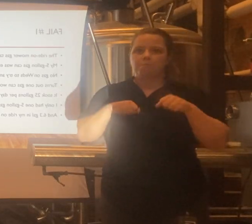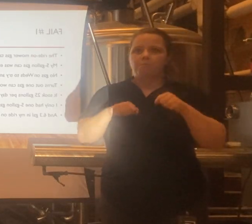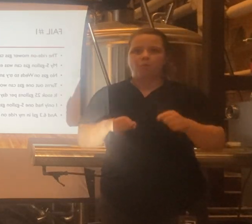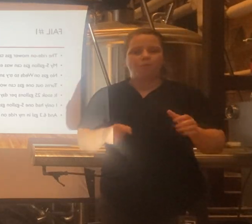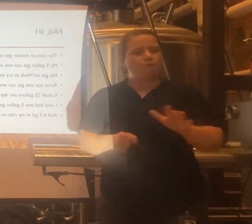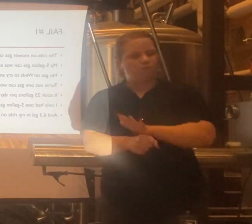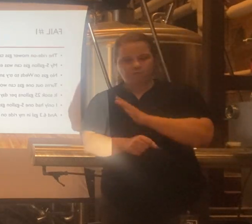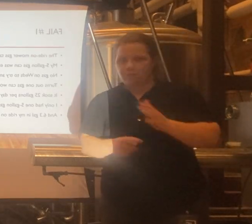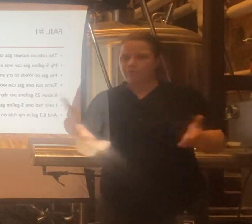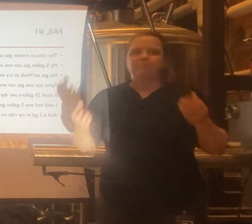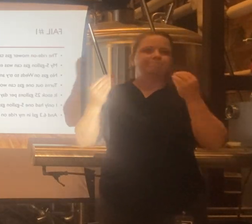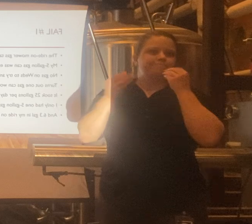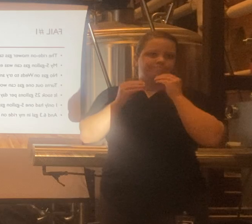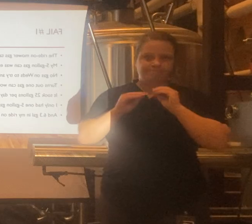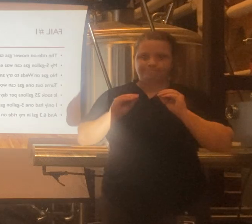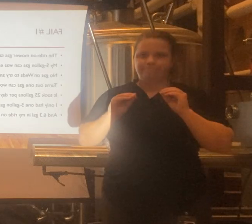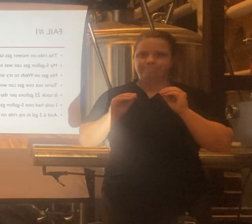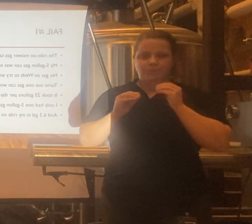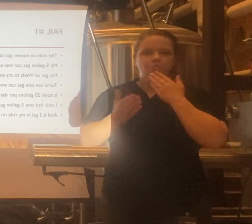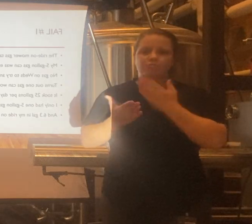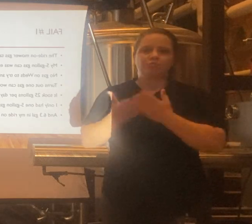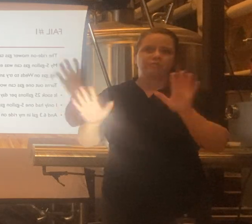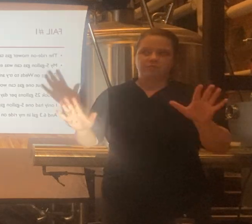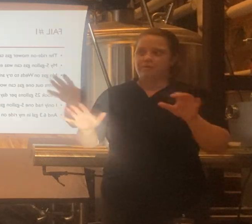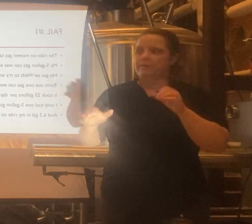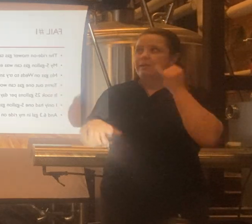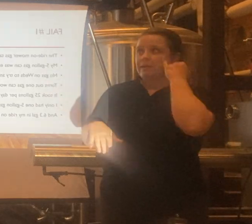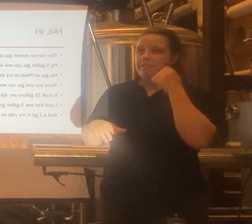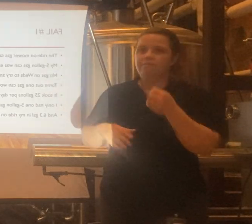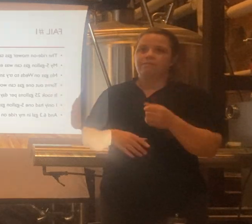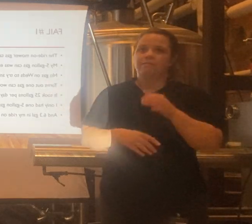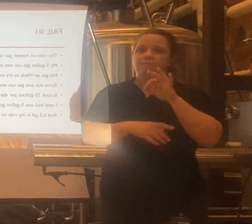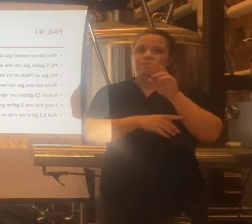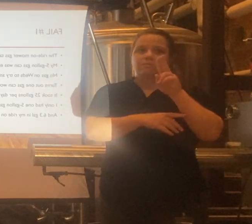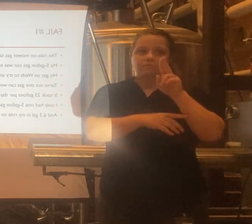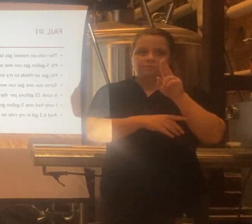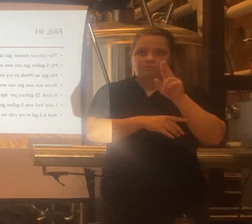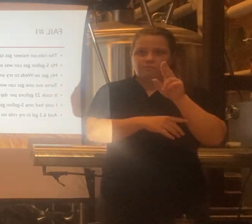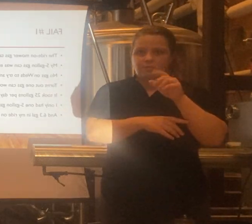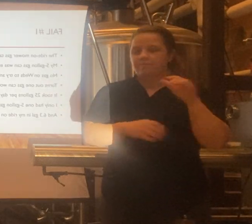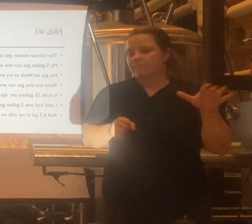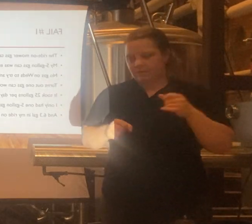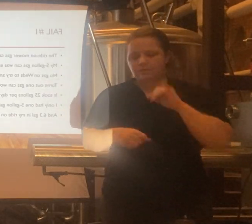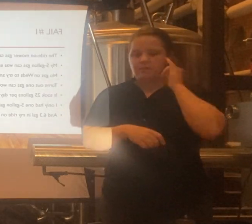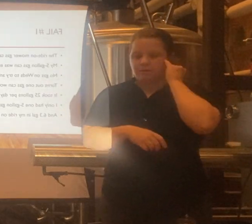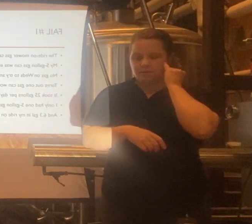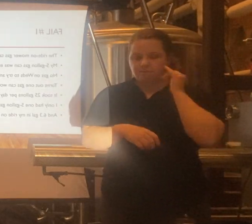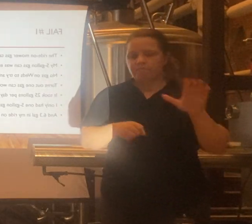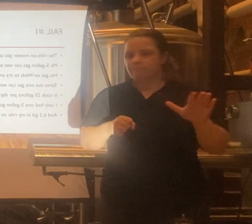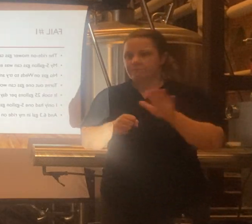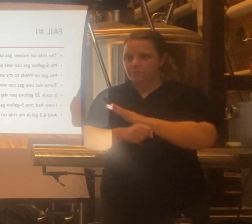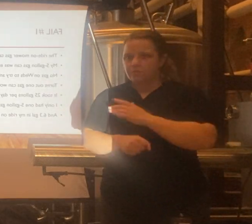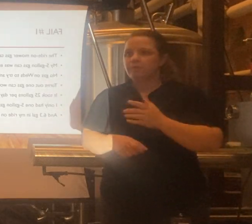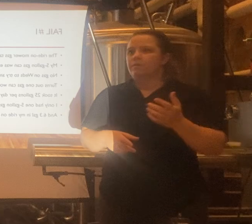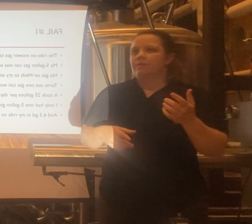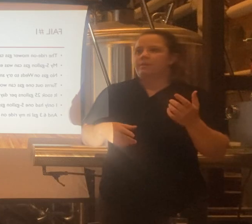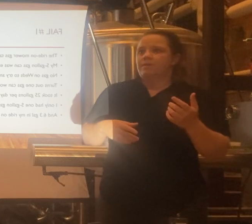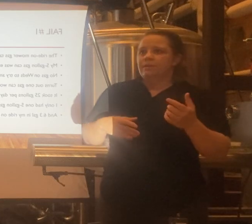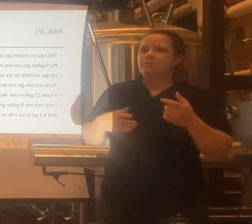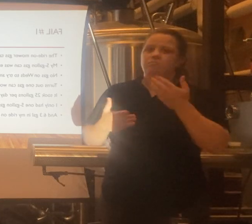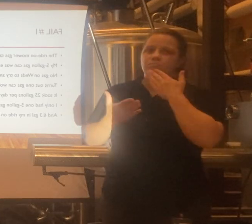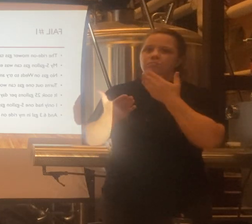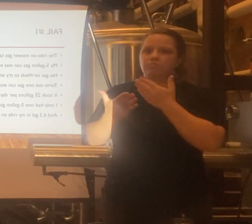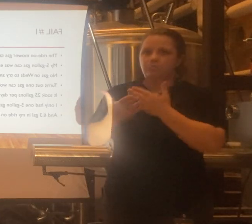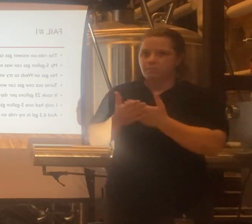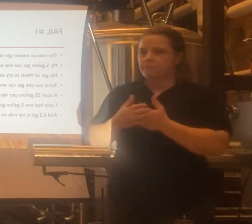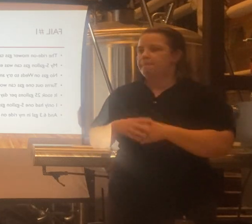And then, of course, if it's full, then it's useful because it's got a big opening. You can drain it if need be. So that was my first major fail. I couldn't stay